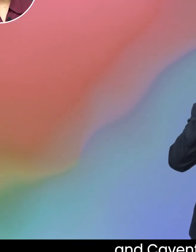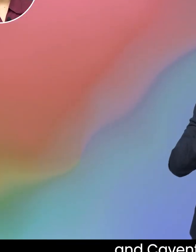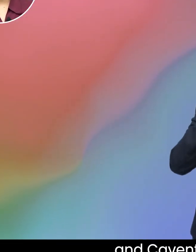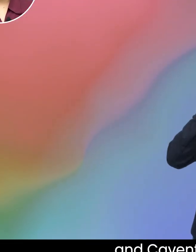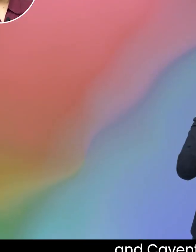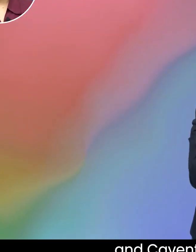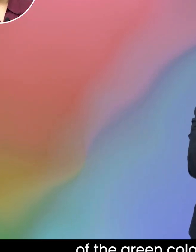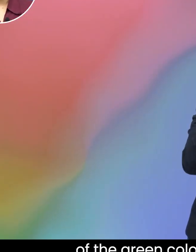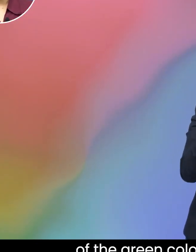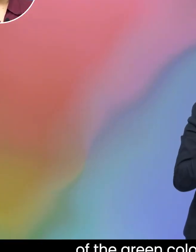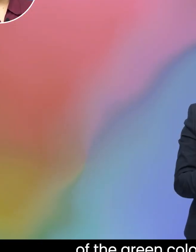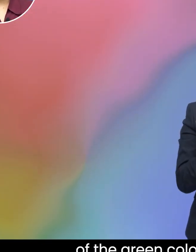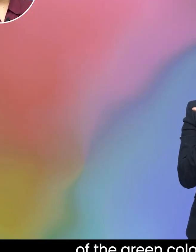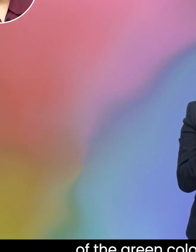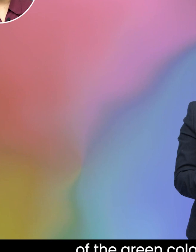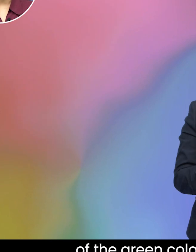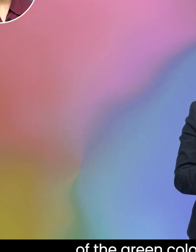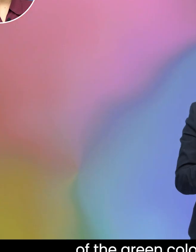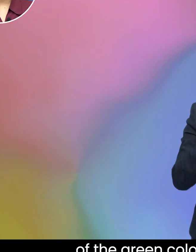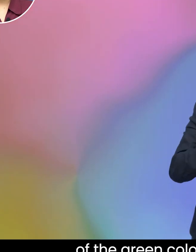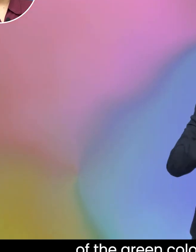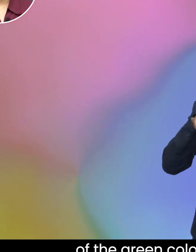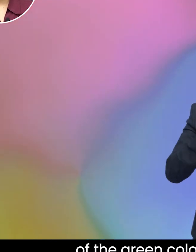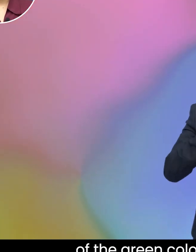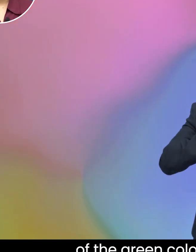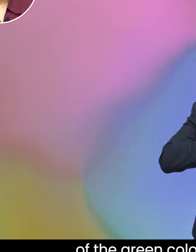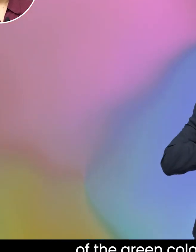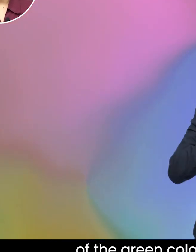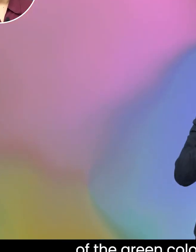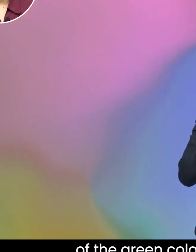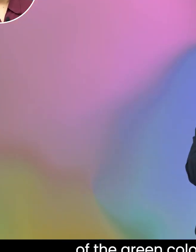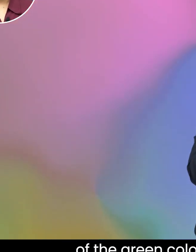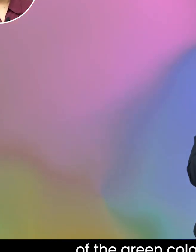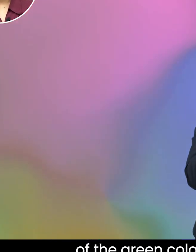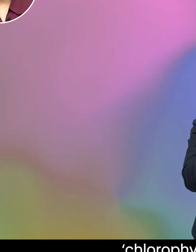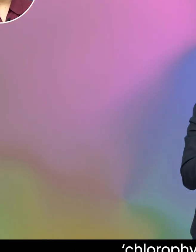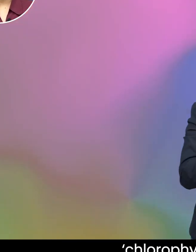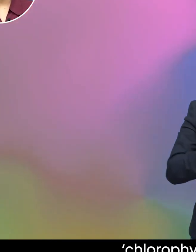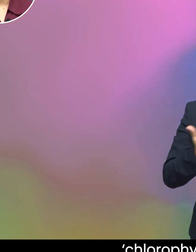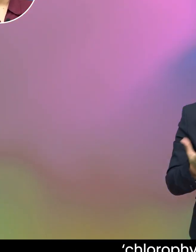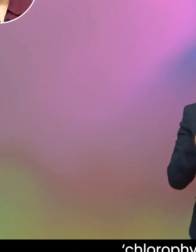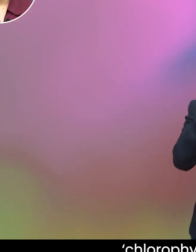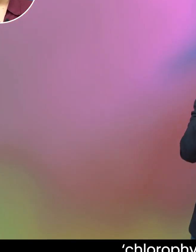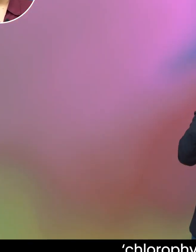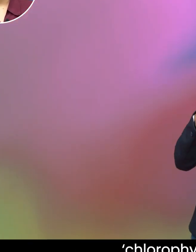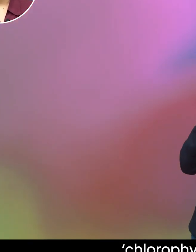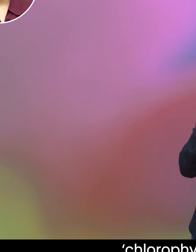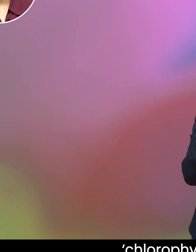an extract of the green colored substance and named it chlorophyll,